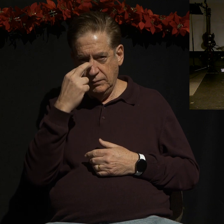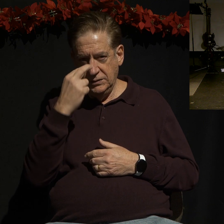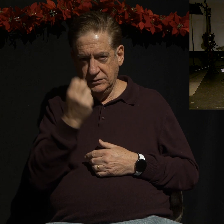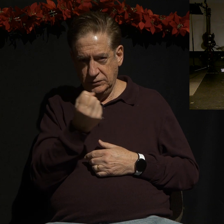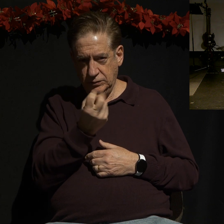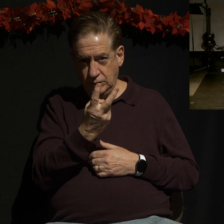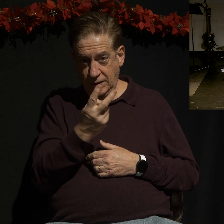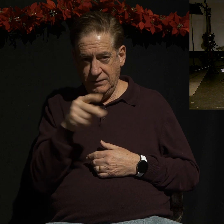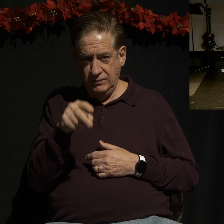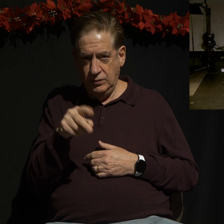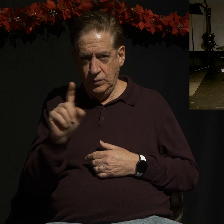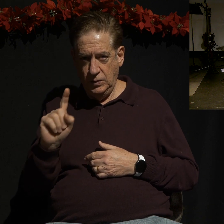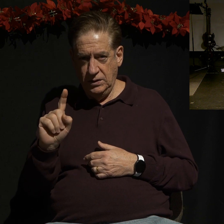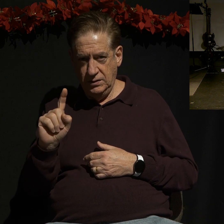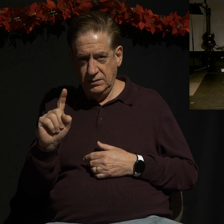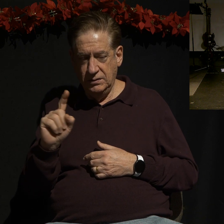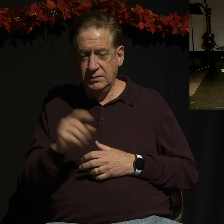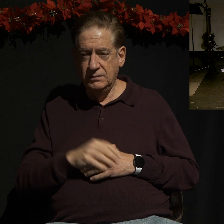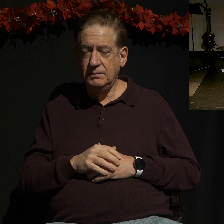12:1.